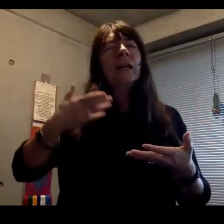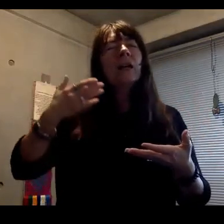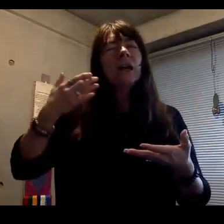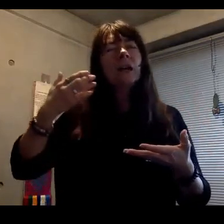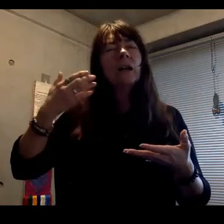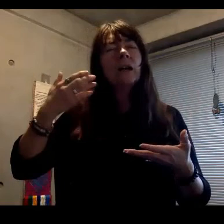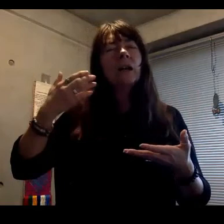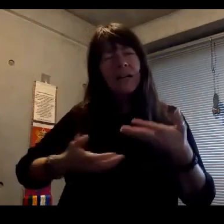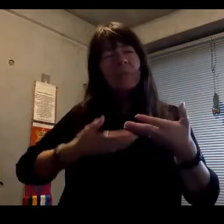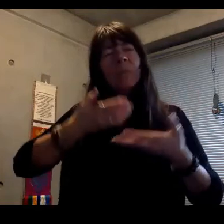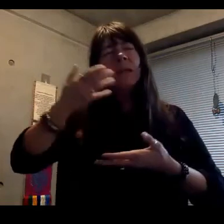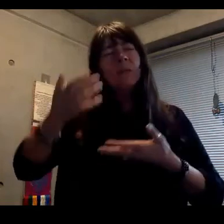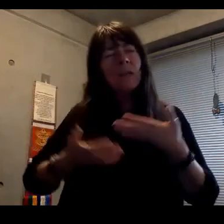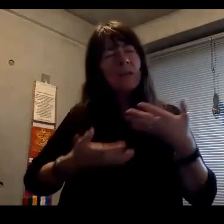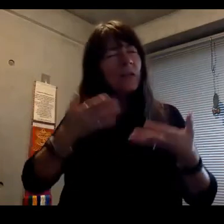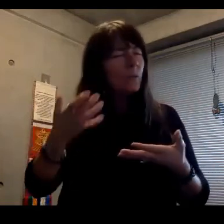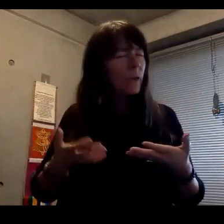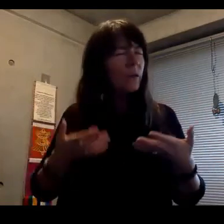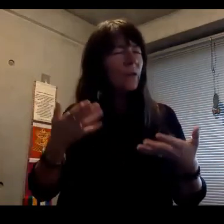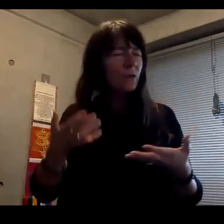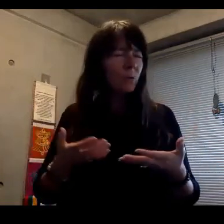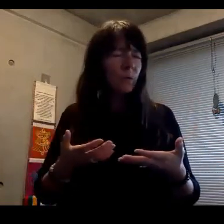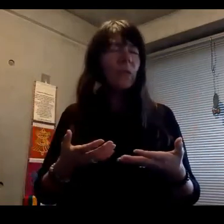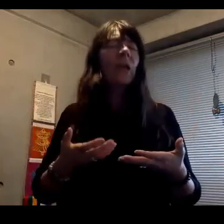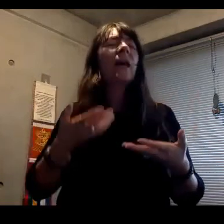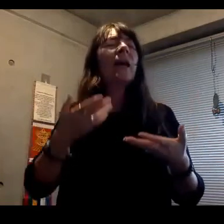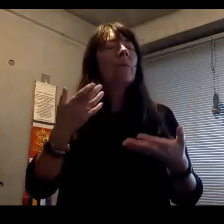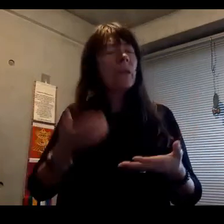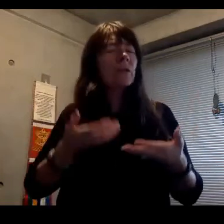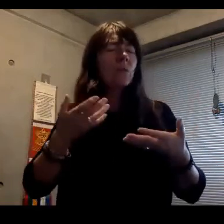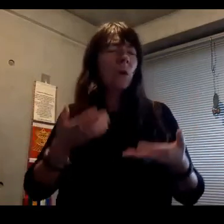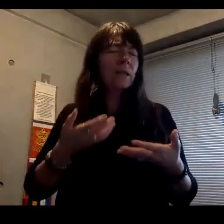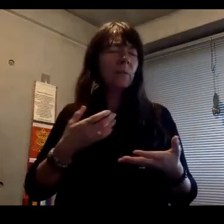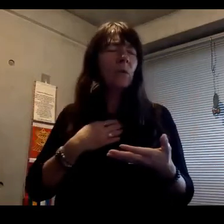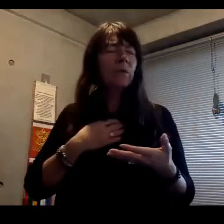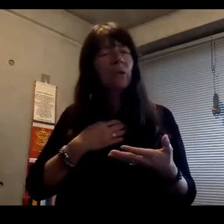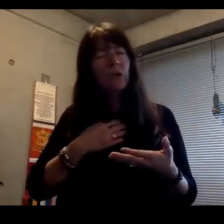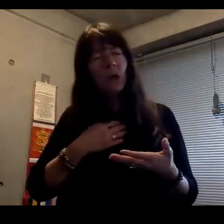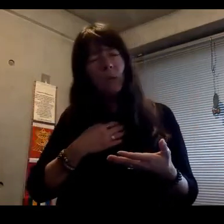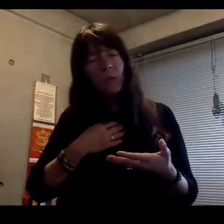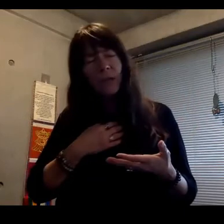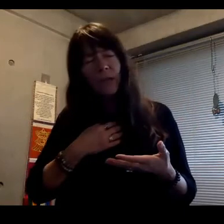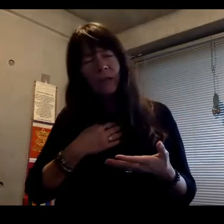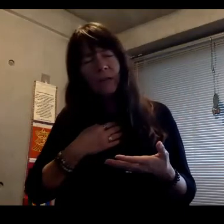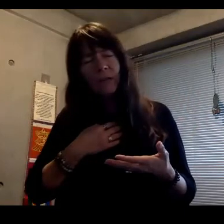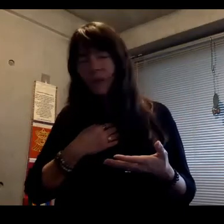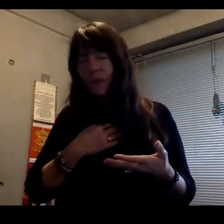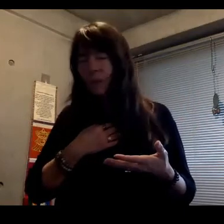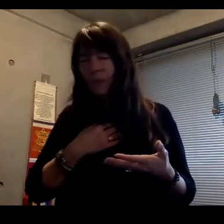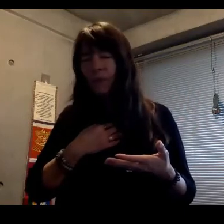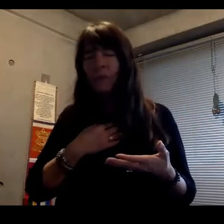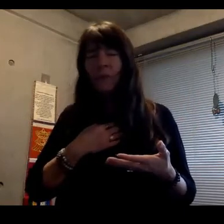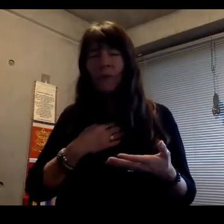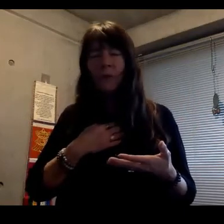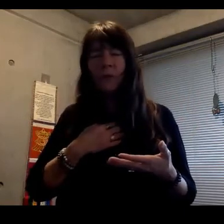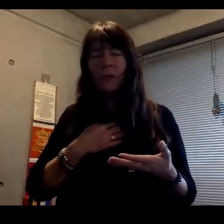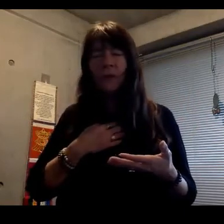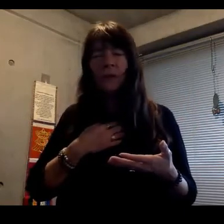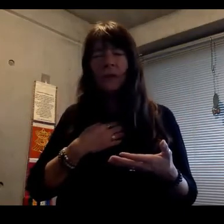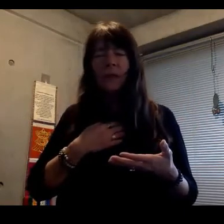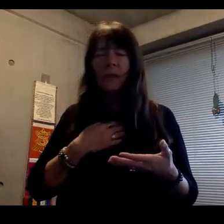many lies being mixed in with the truths. And this is why it's important for you to always check inside to see what's true for